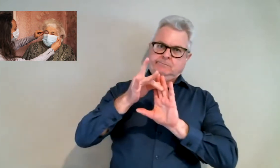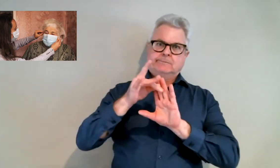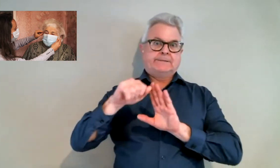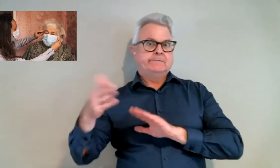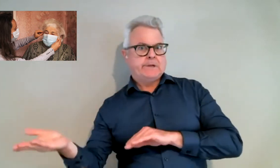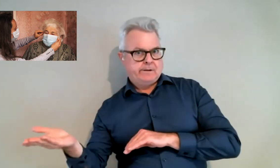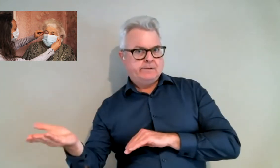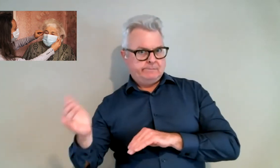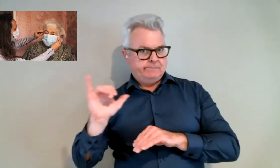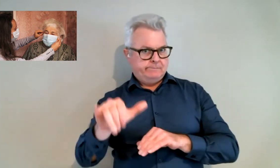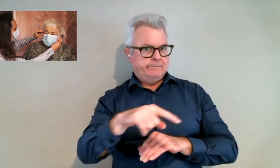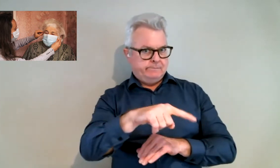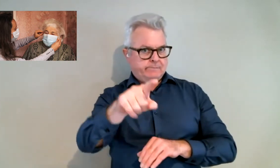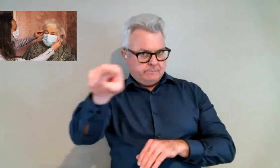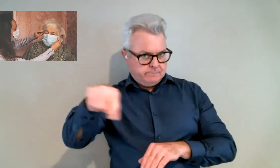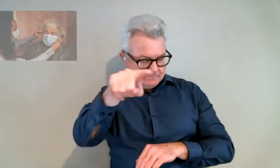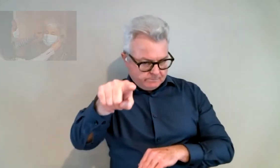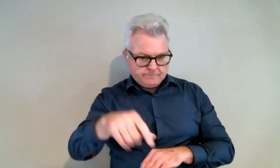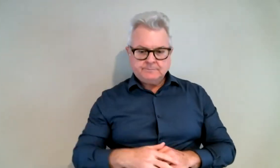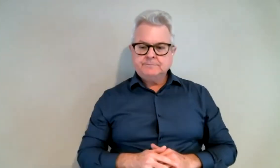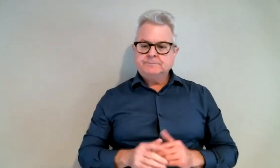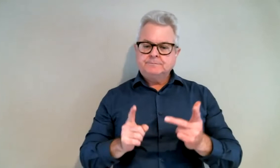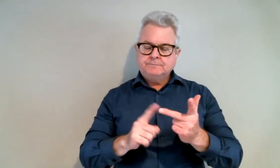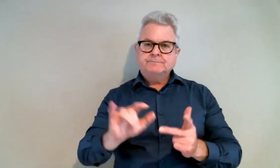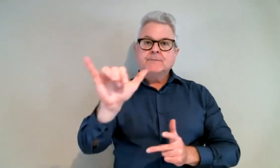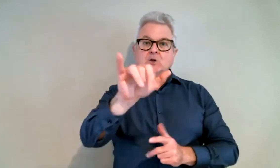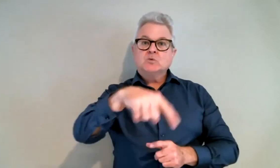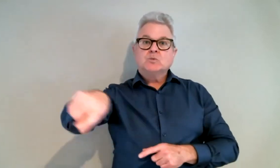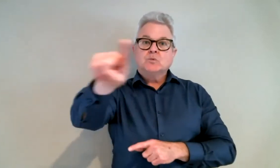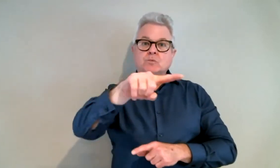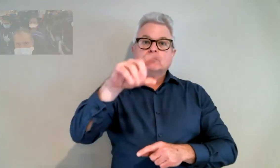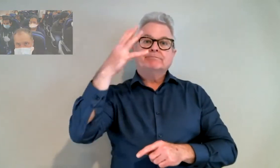they are at high risk and may cause eventually death in some cases.